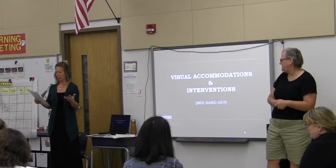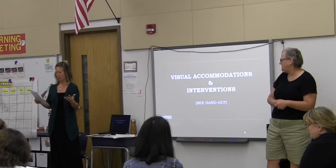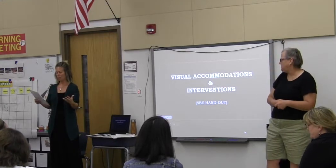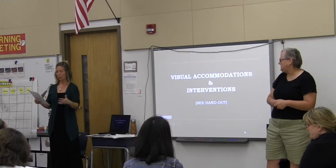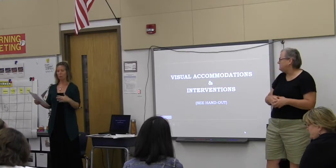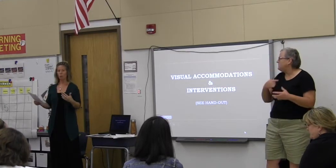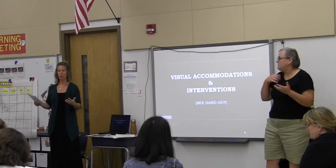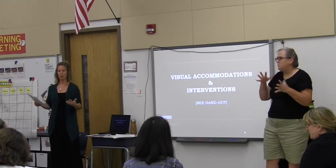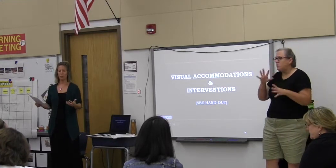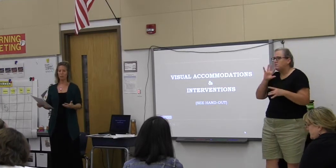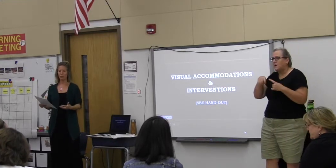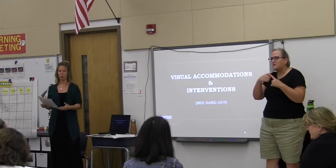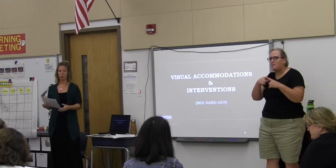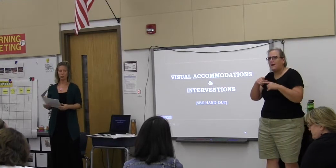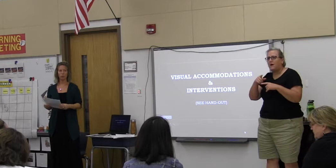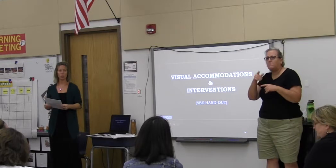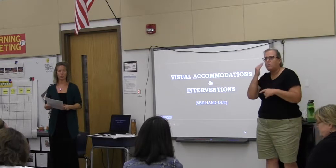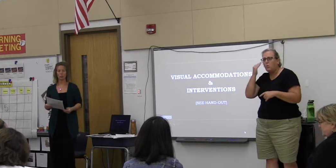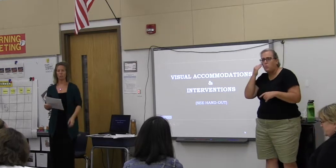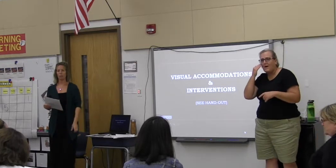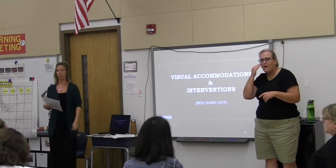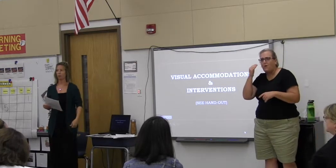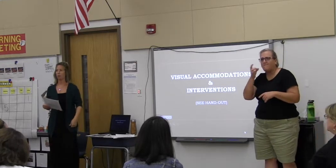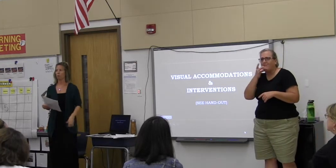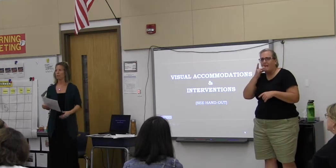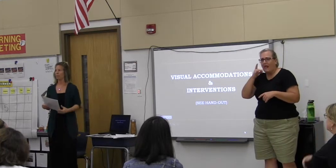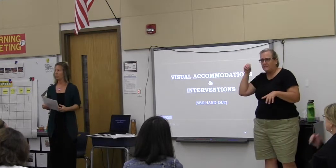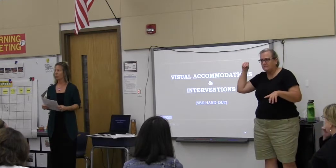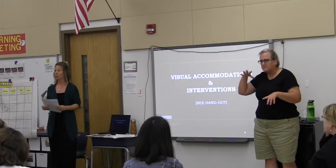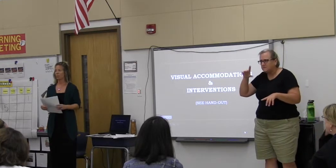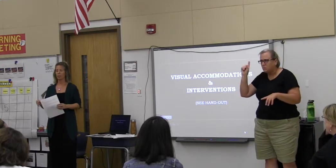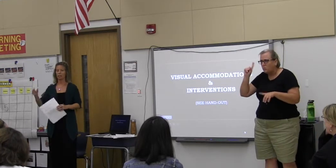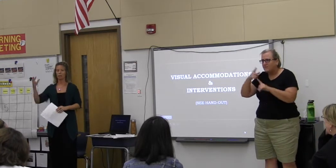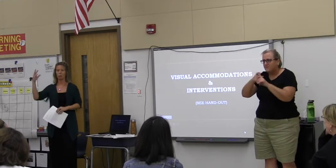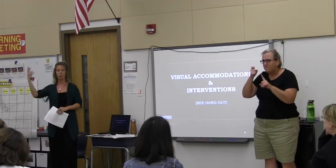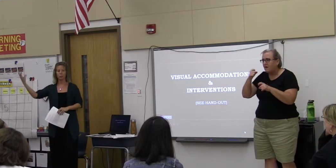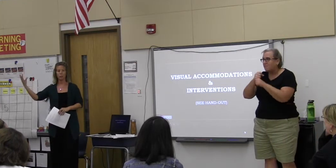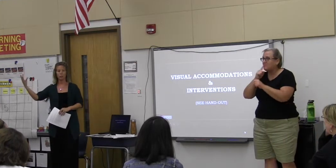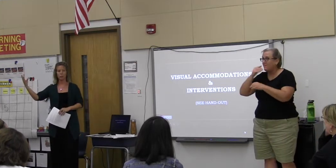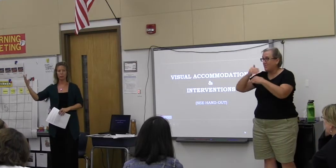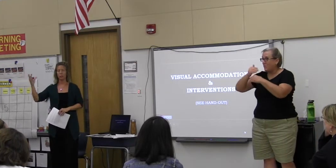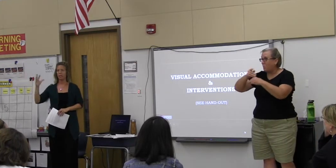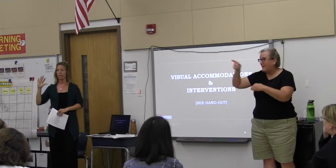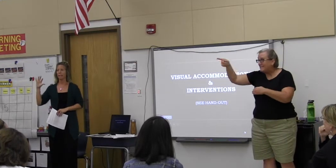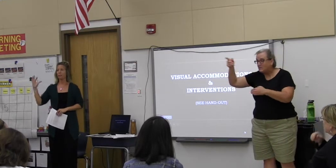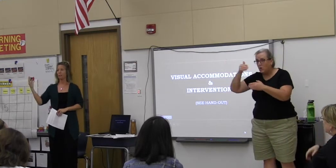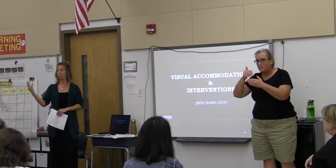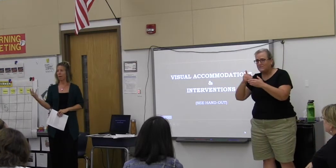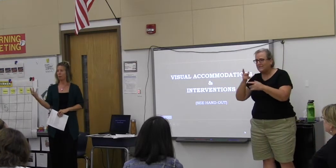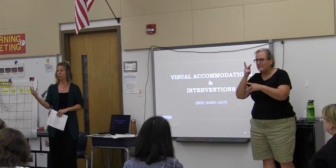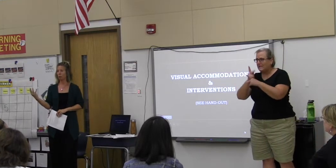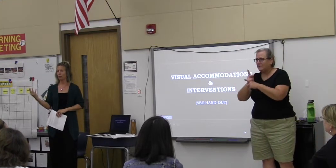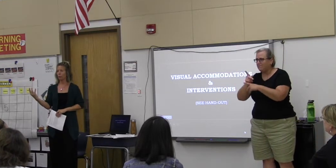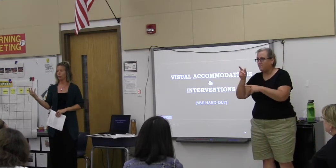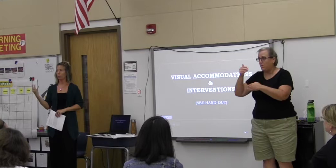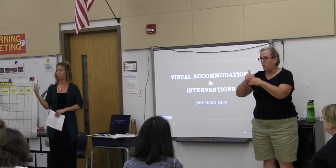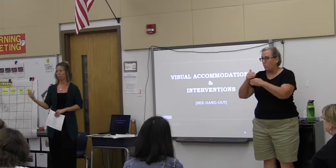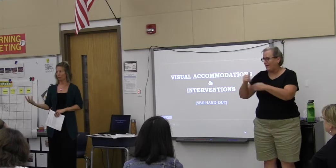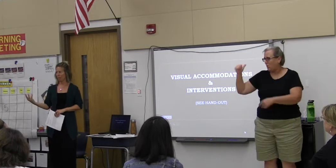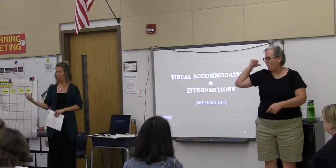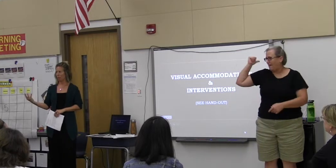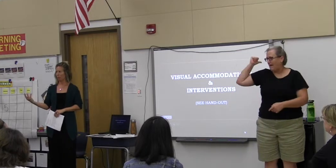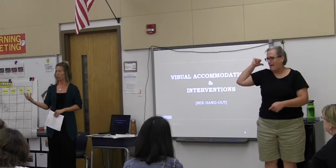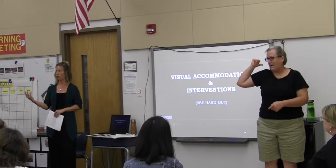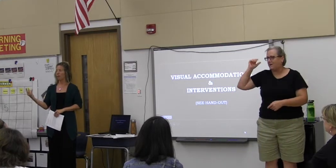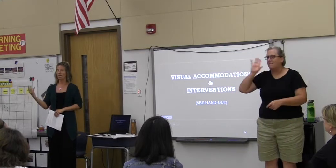We already talked about be aware of the light source, so just being mindful of where these kiddos are sitting. If the windows are near them, keeping their back to the window will be